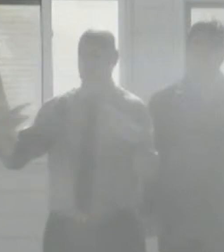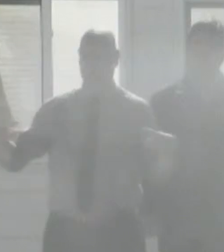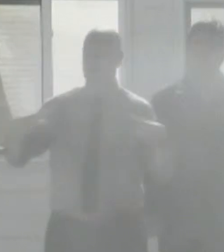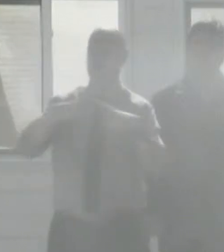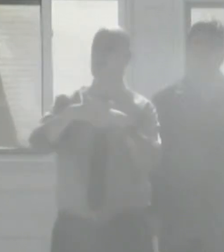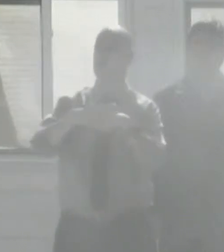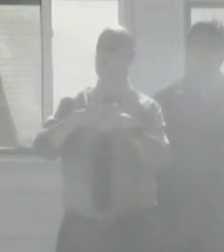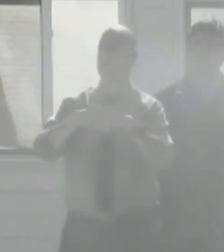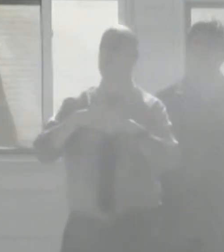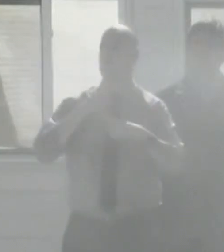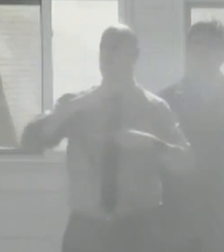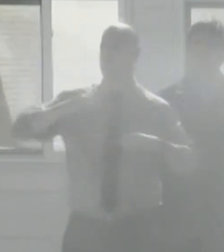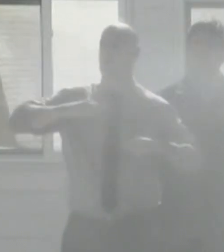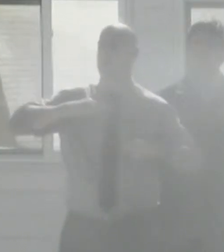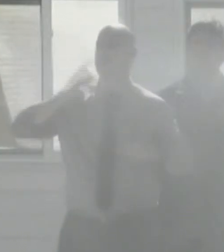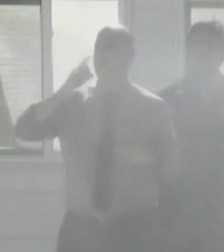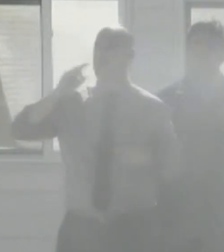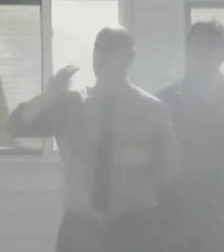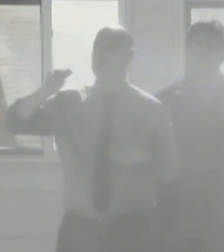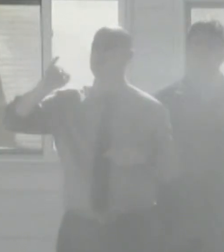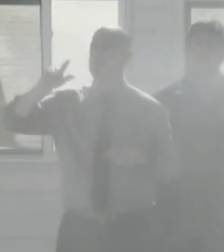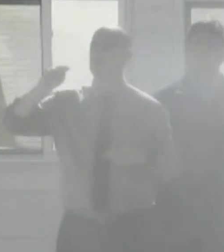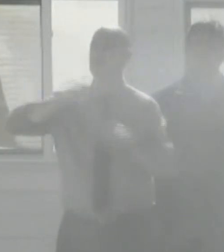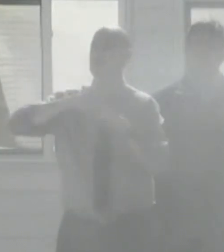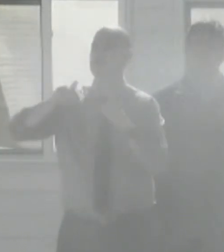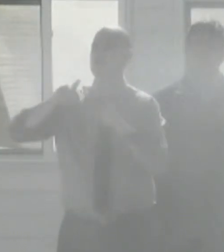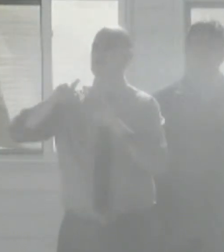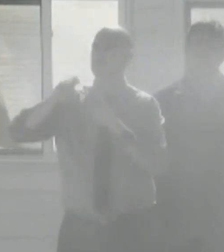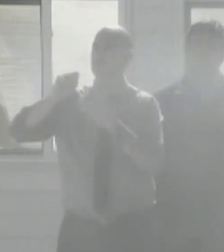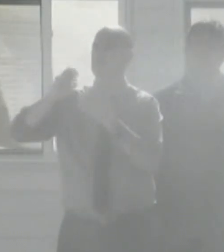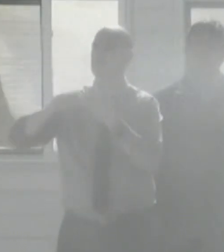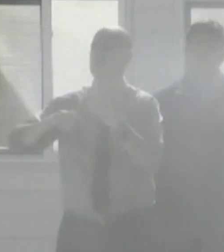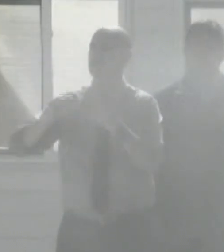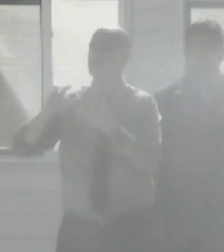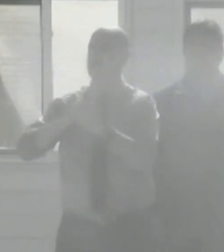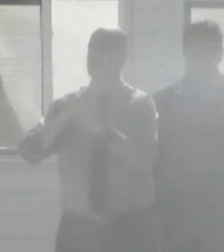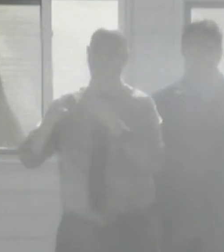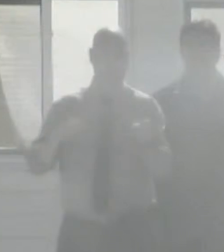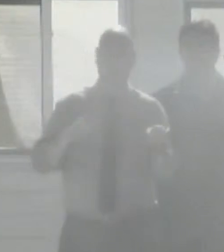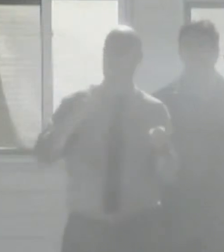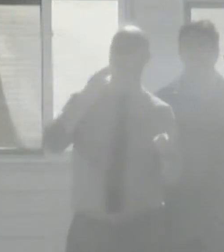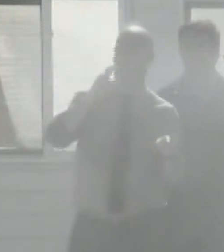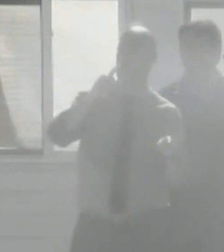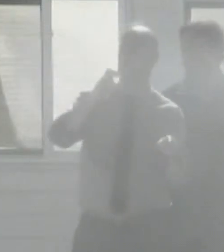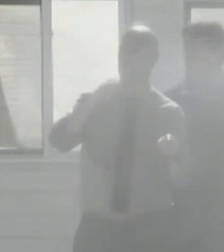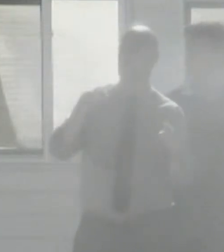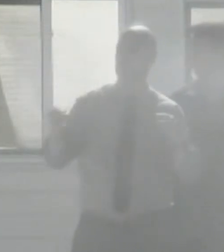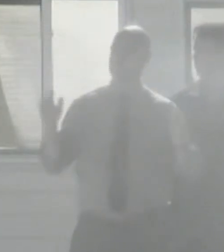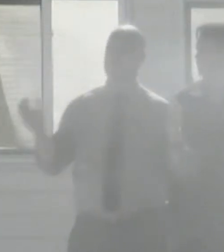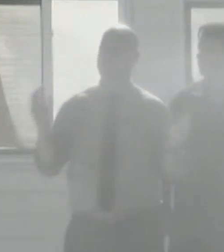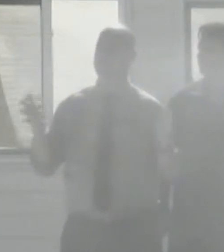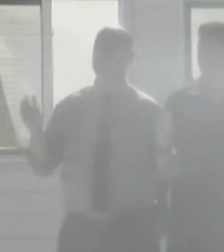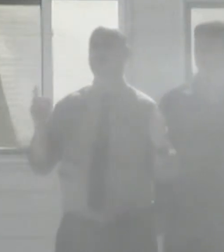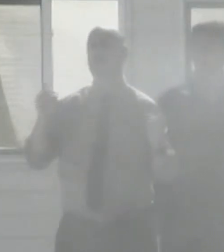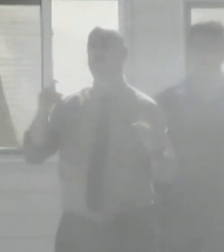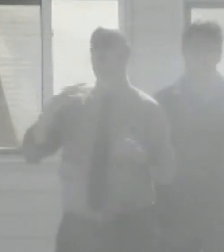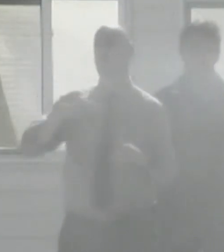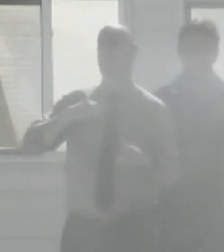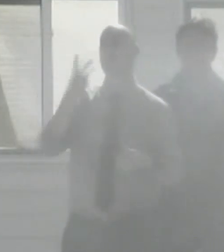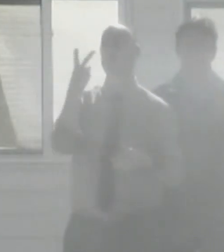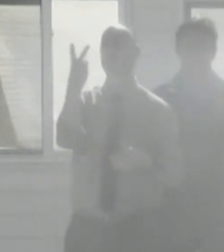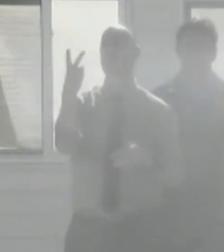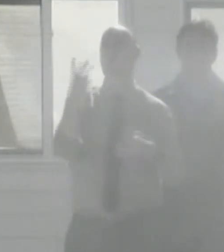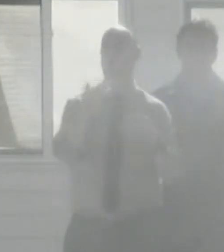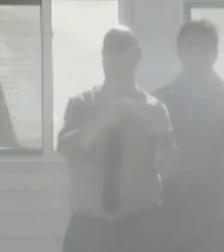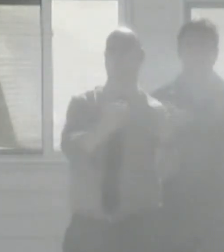Milton but you're listing damages from Helene. And so we'll work with them. We're going to have people that are going to be out in the field. We call them